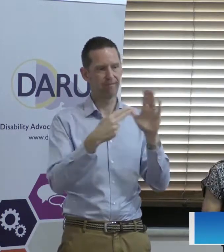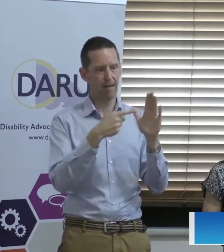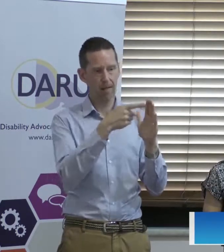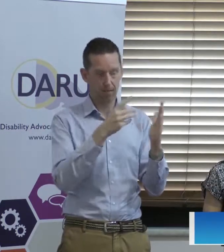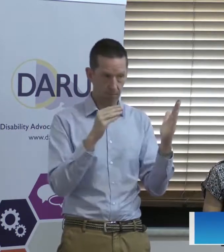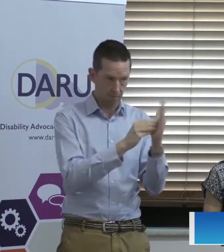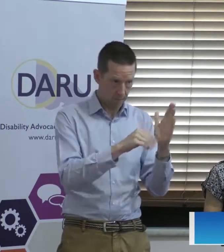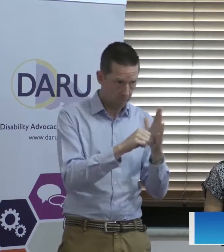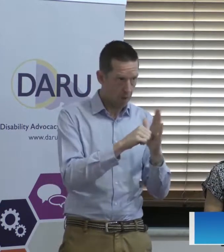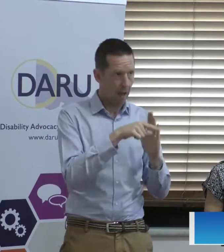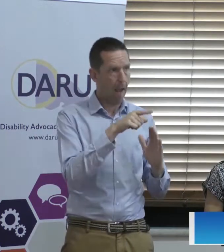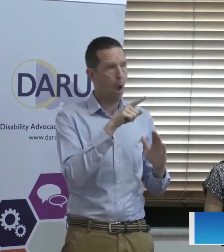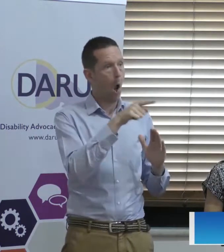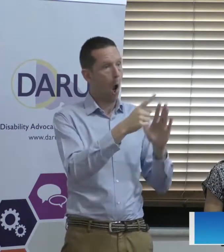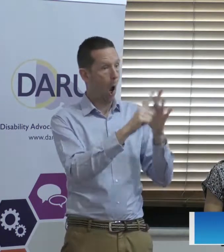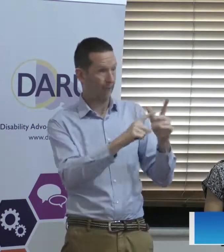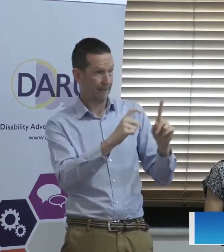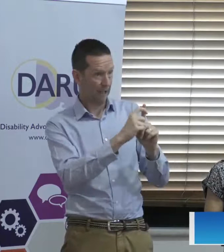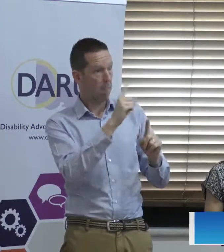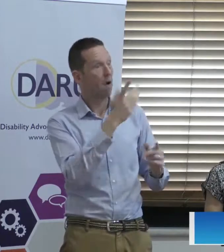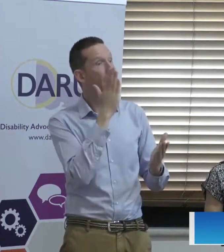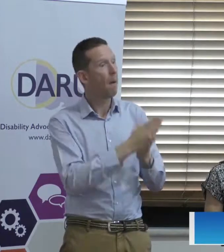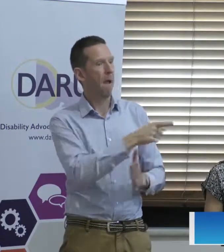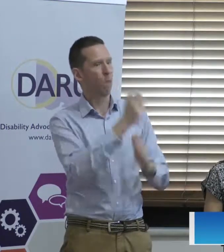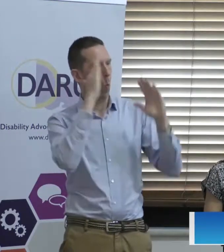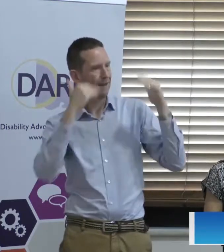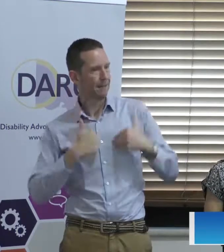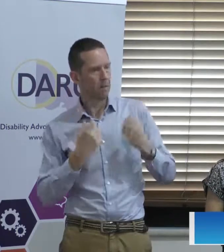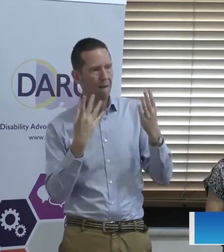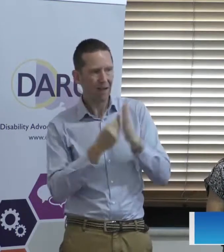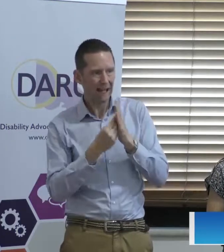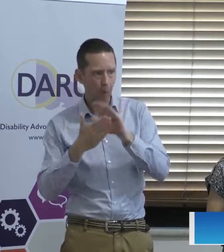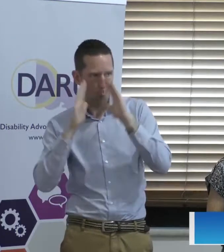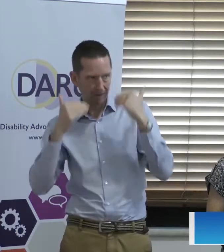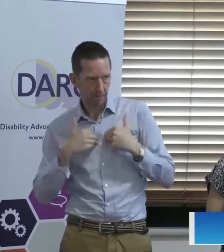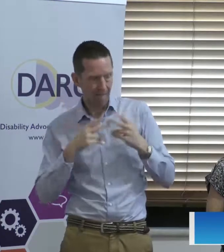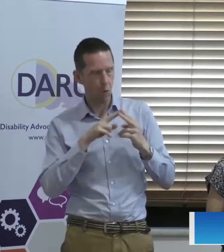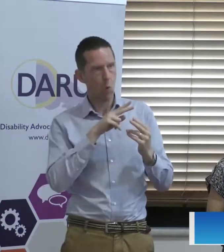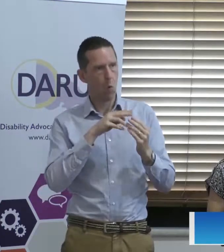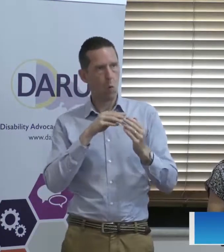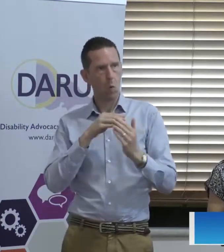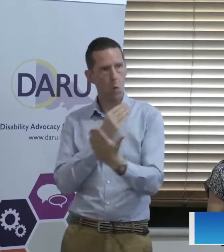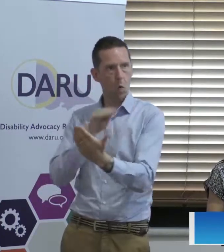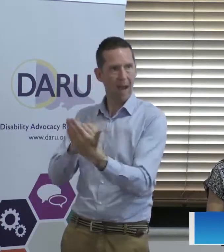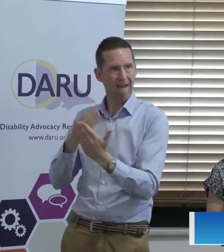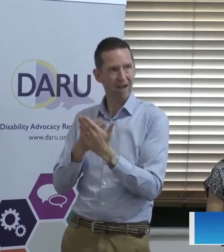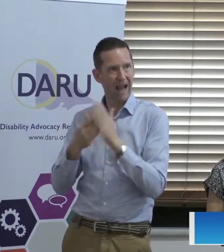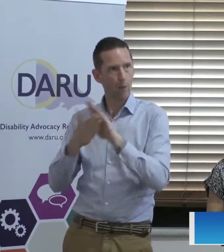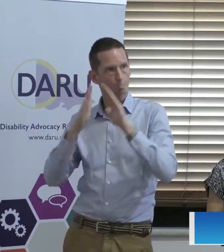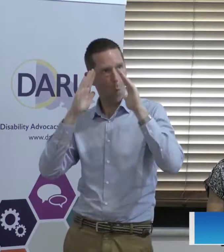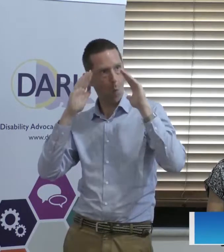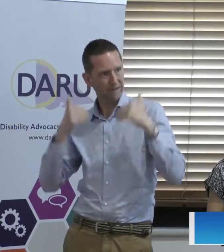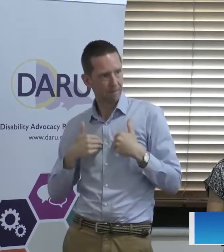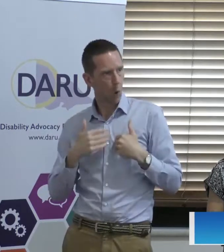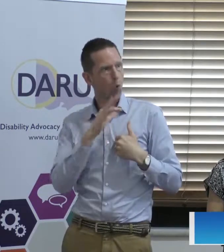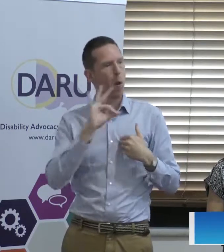but they've got autism, for example, and they're not funded under autism. And if you're funded under the autism category, there's no need for a